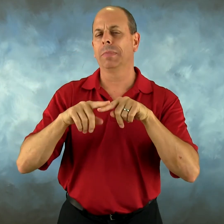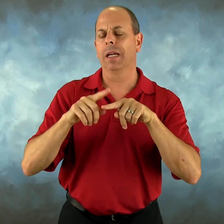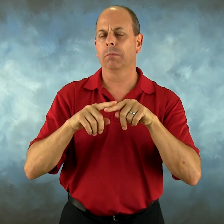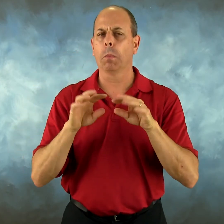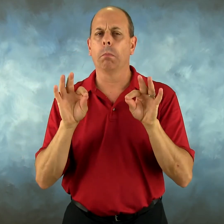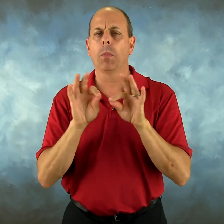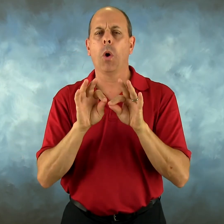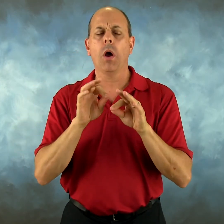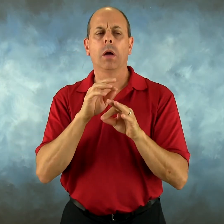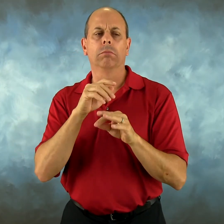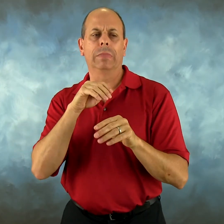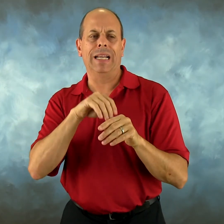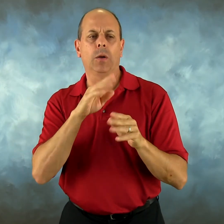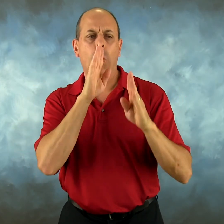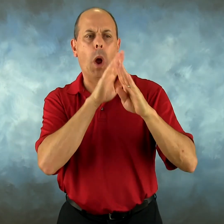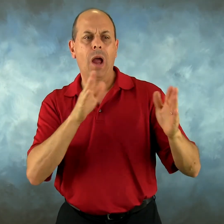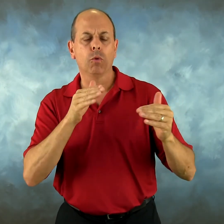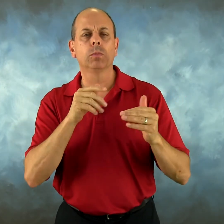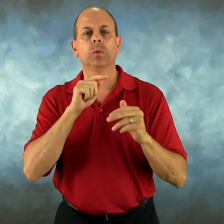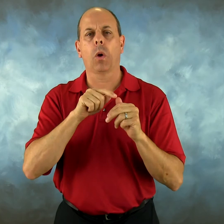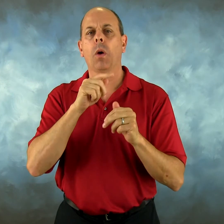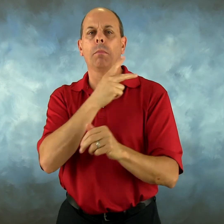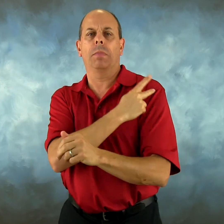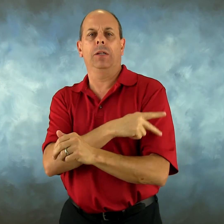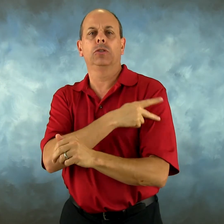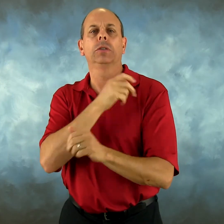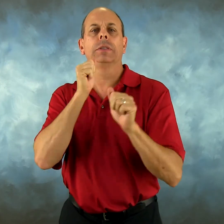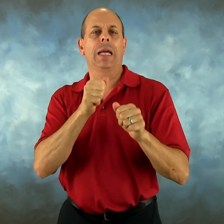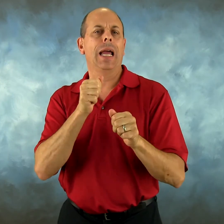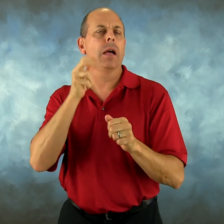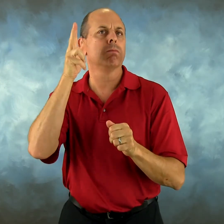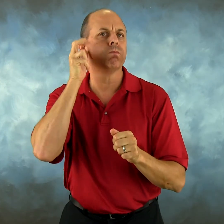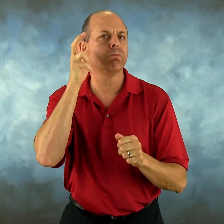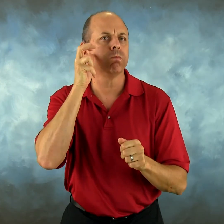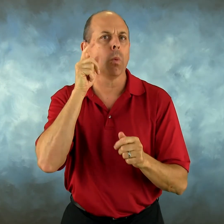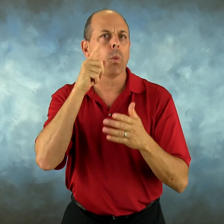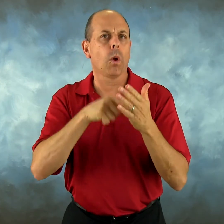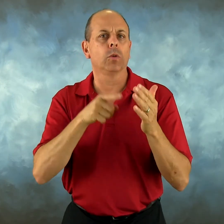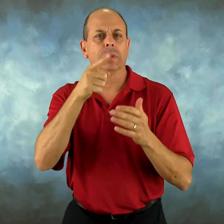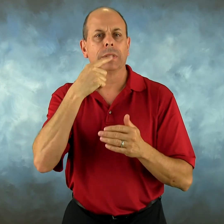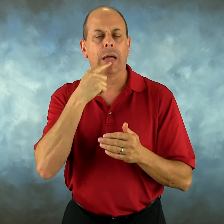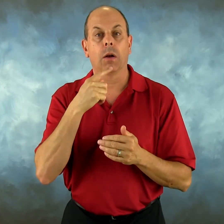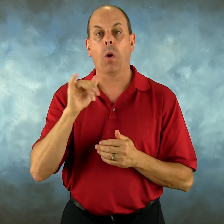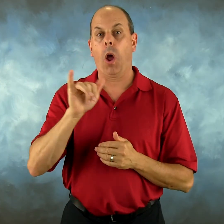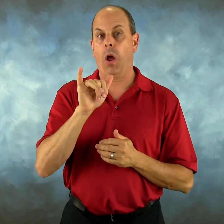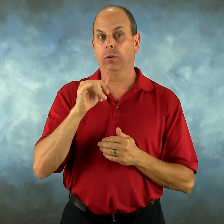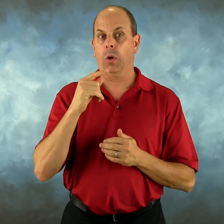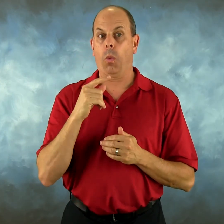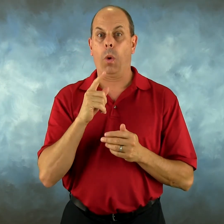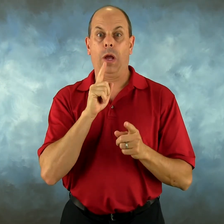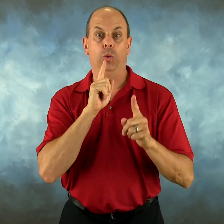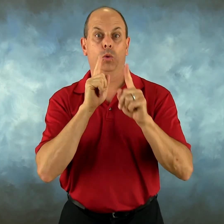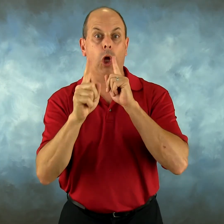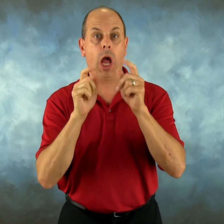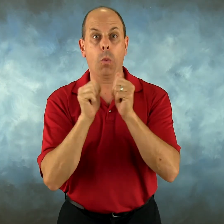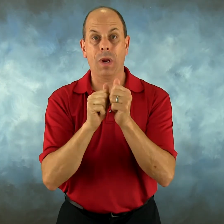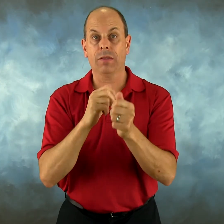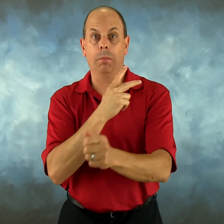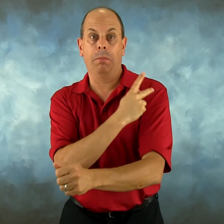location, such as if you're in an ER situation, there is a lot of noise. It might be